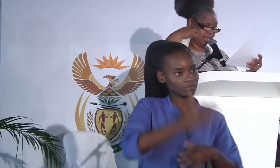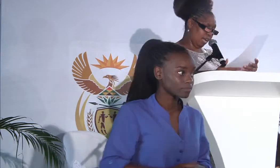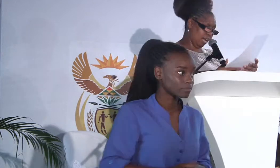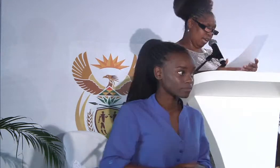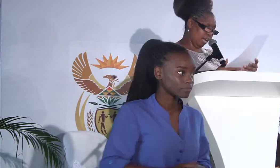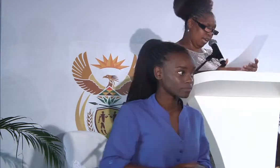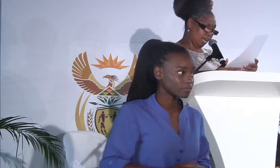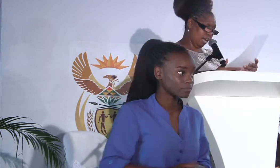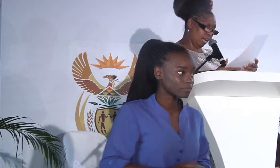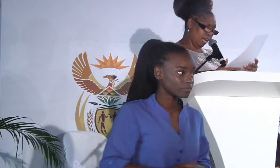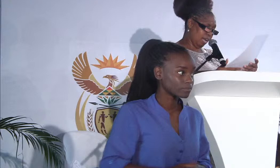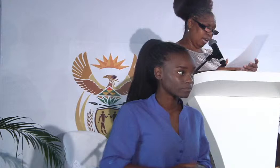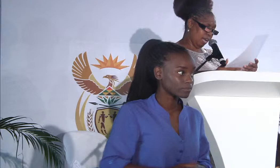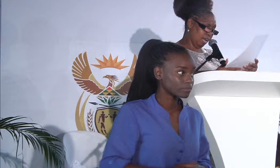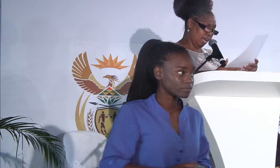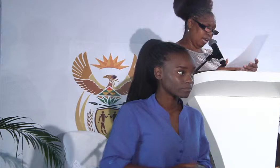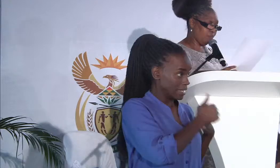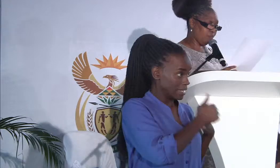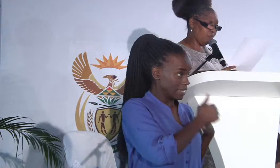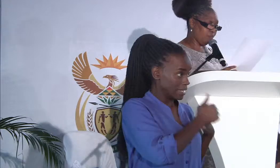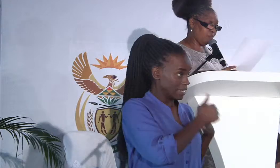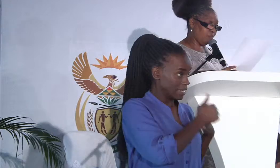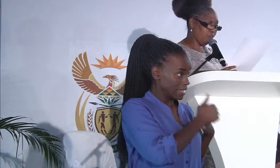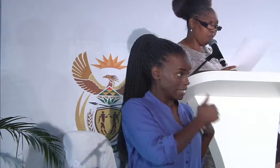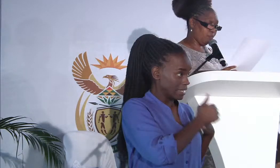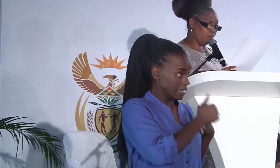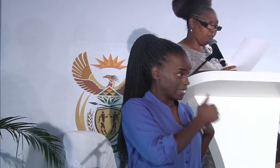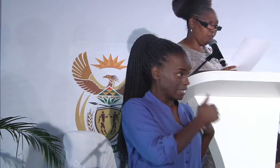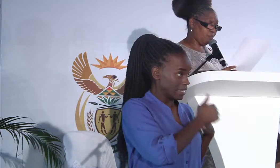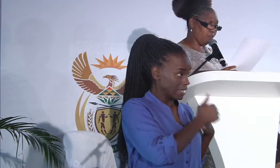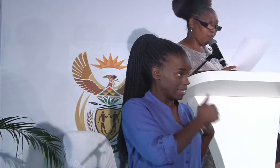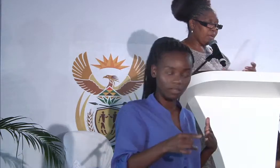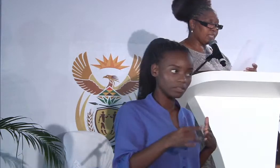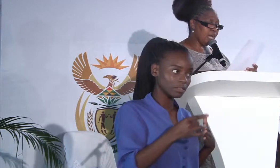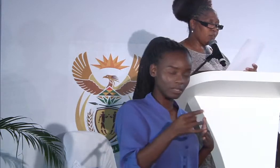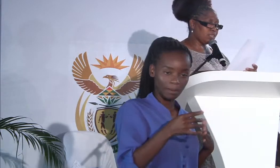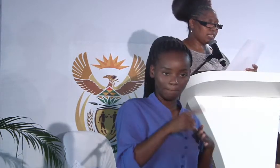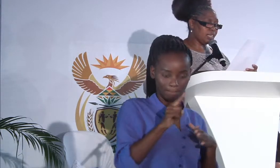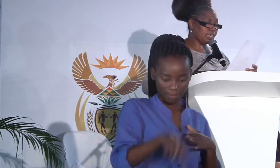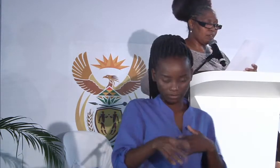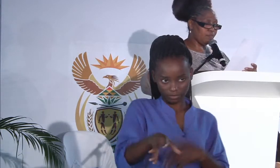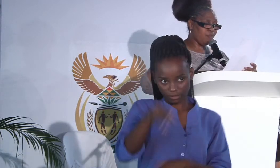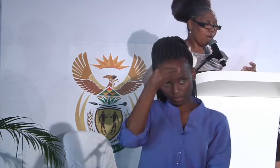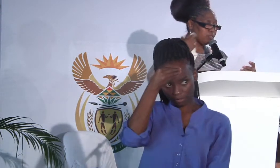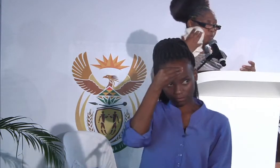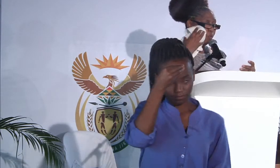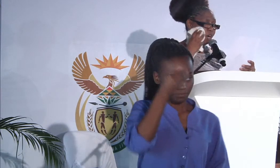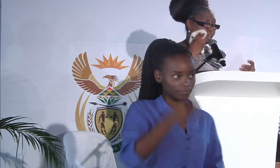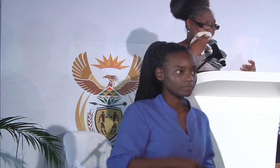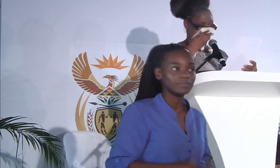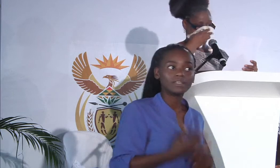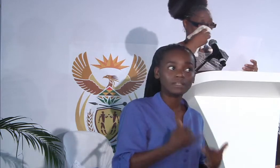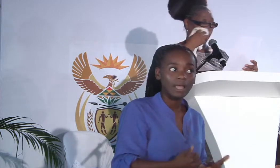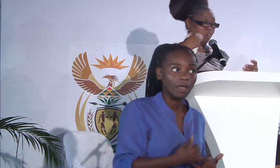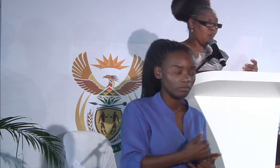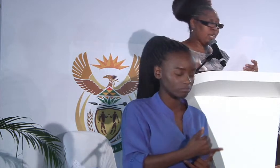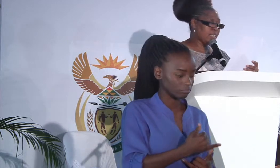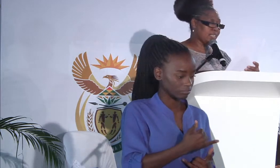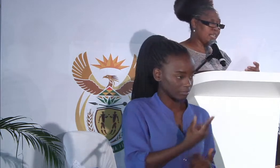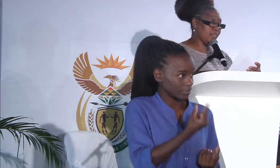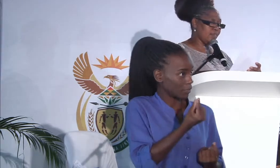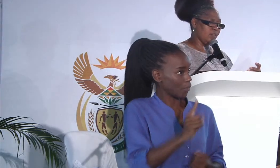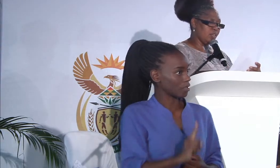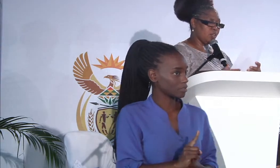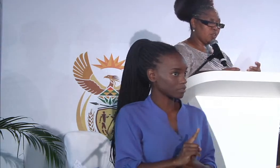in Africa should learn from them. We must now seek for what will work,